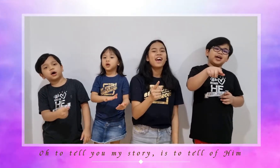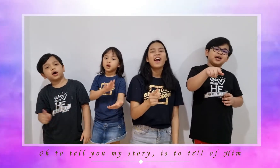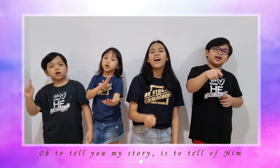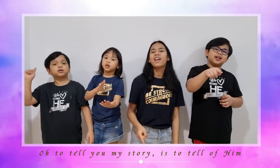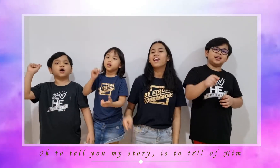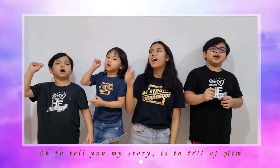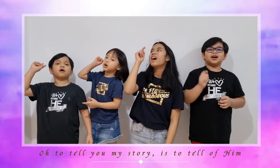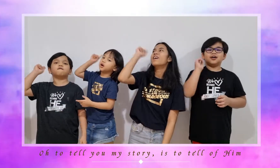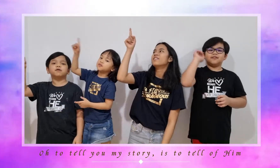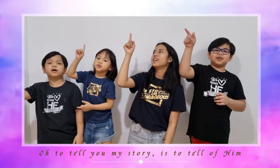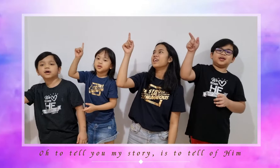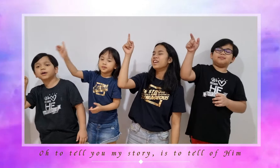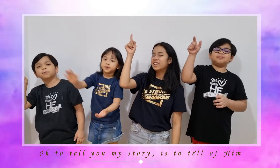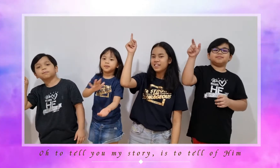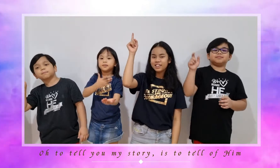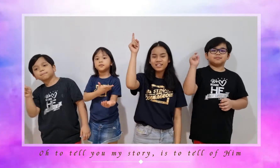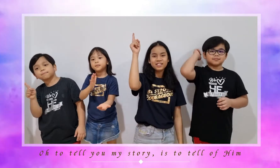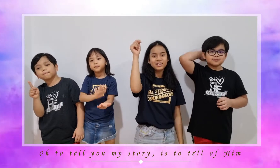to tell of you